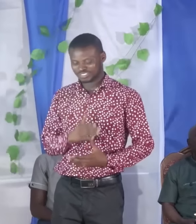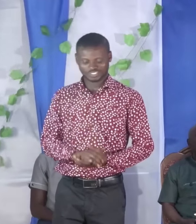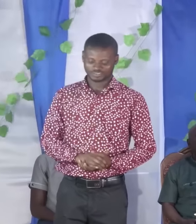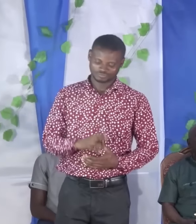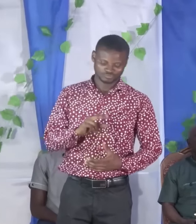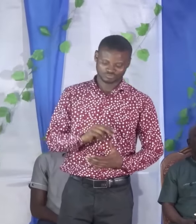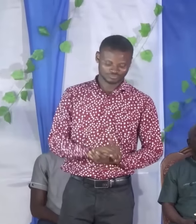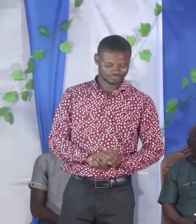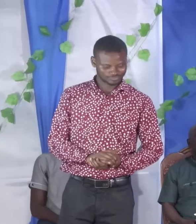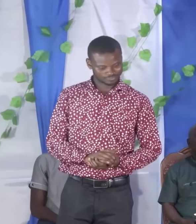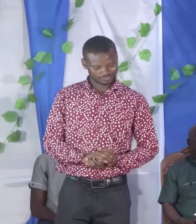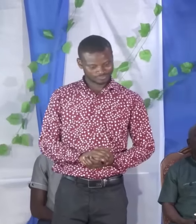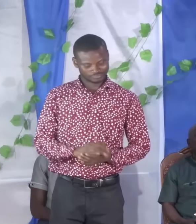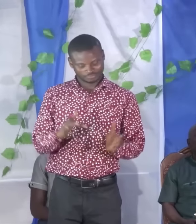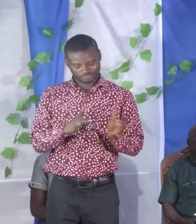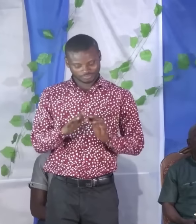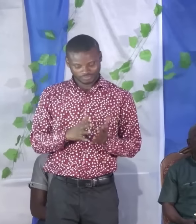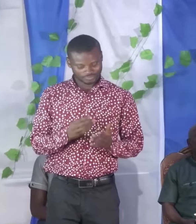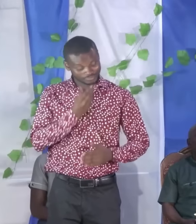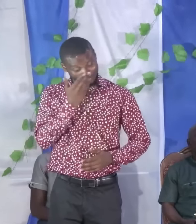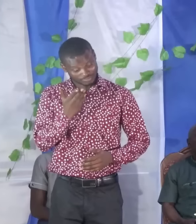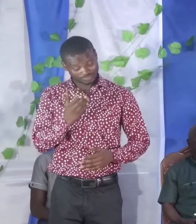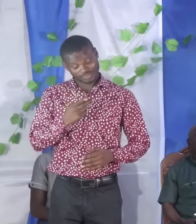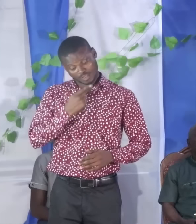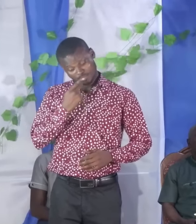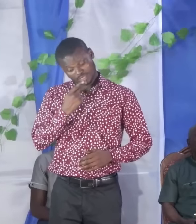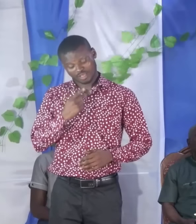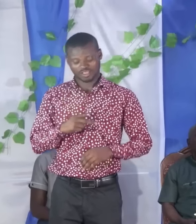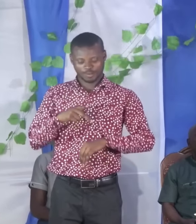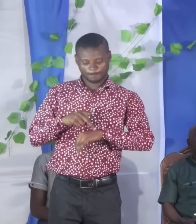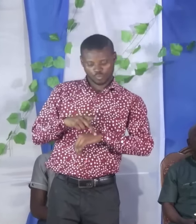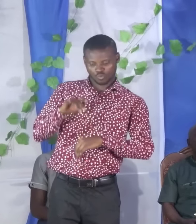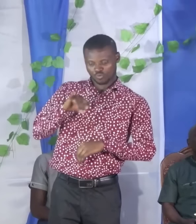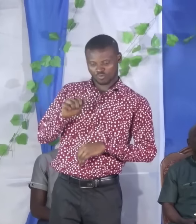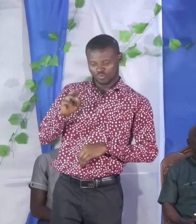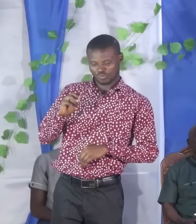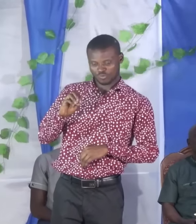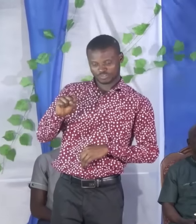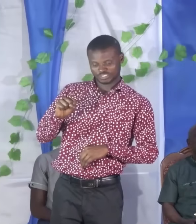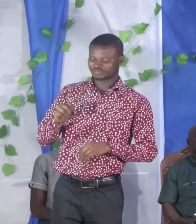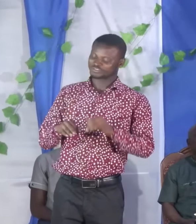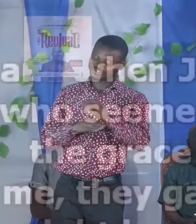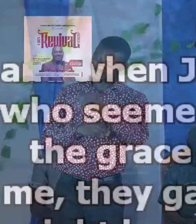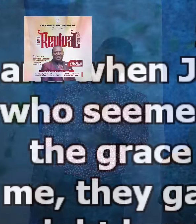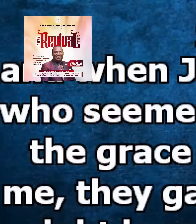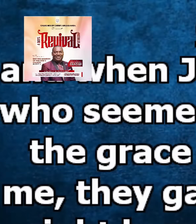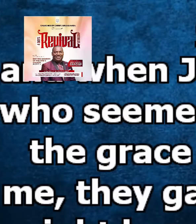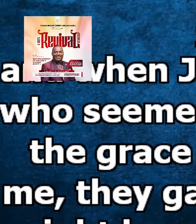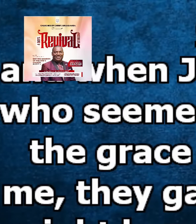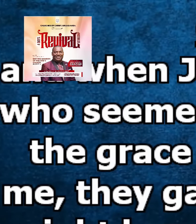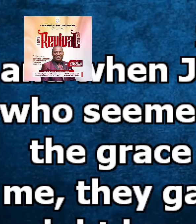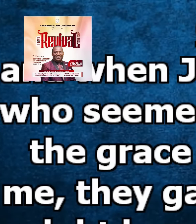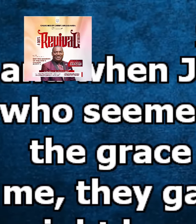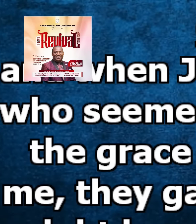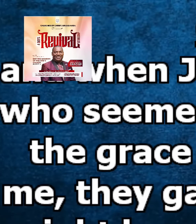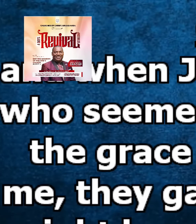Bible said Peter, John, and James, no matter the pillars our church, you know, who top pillar to say,